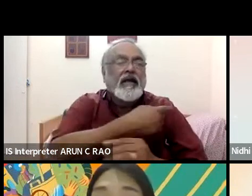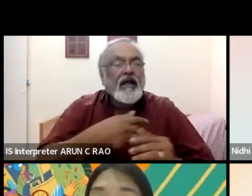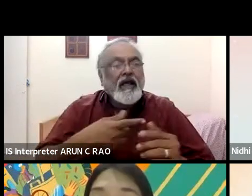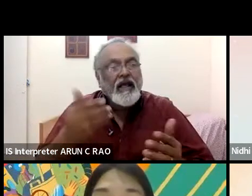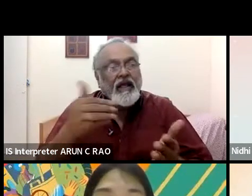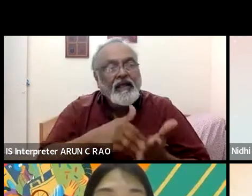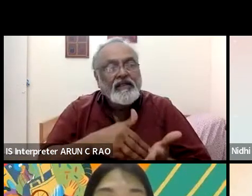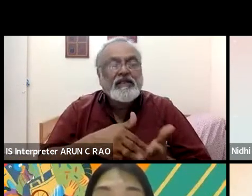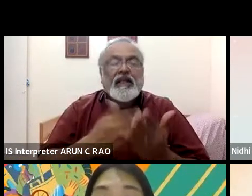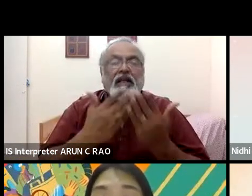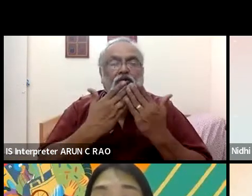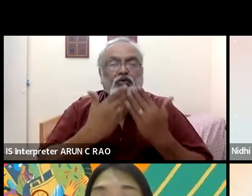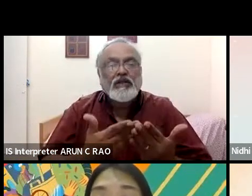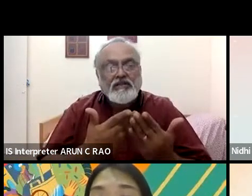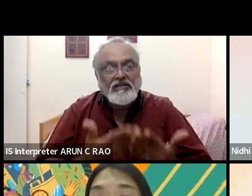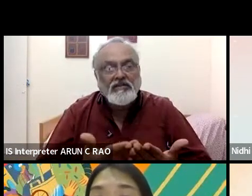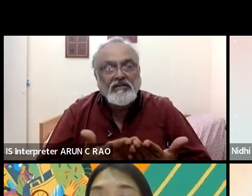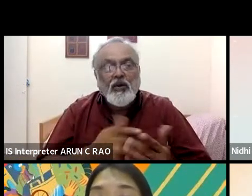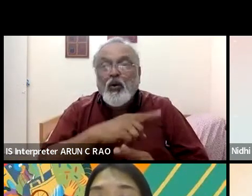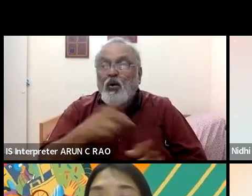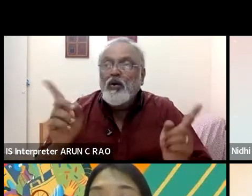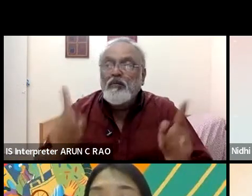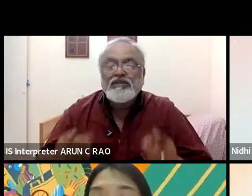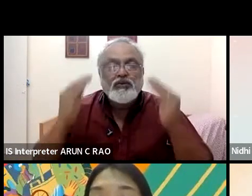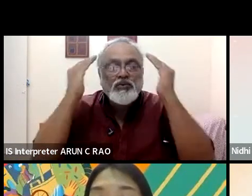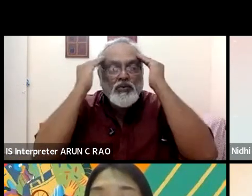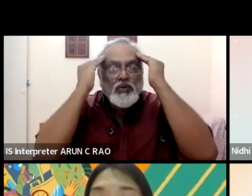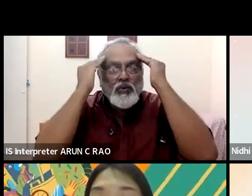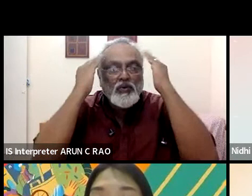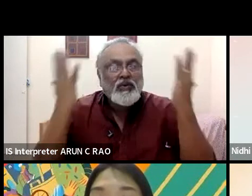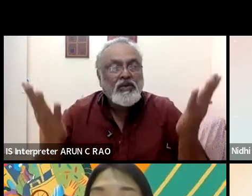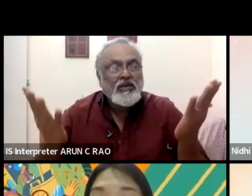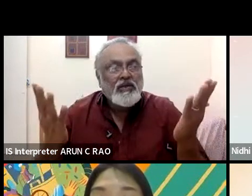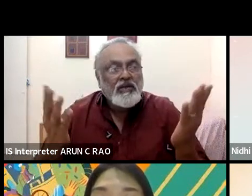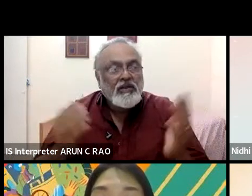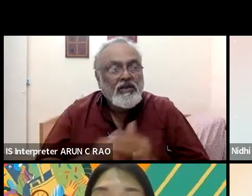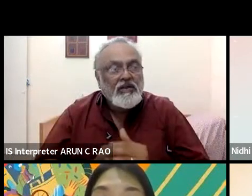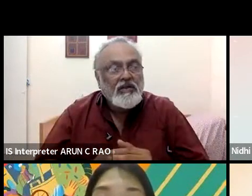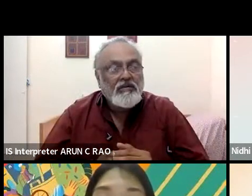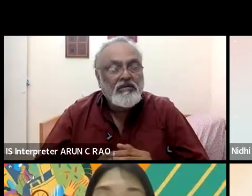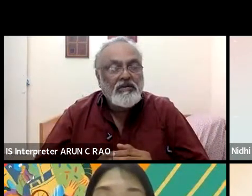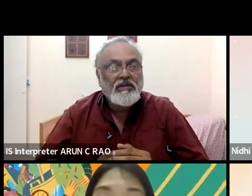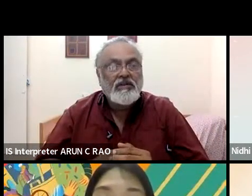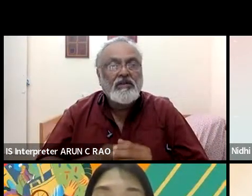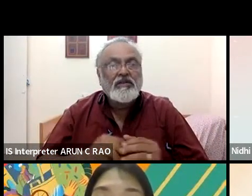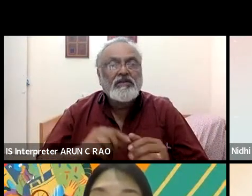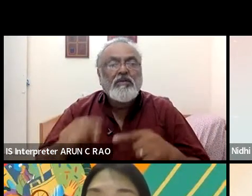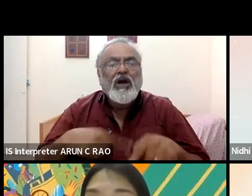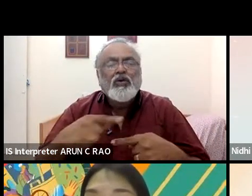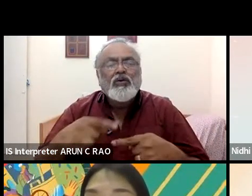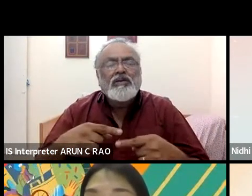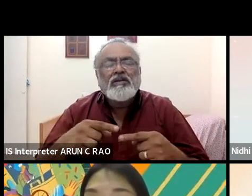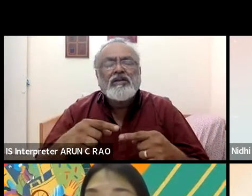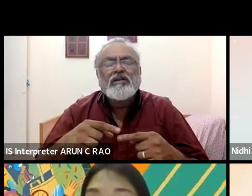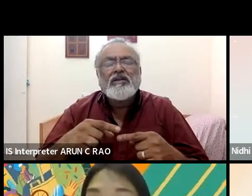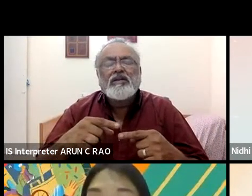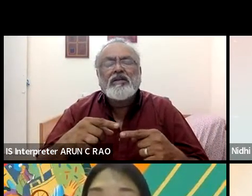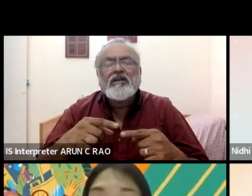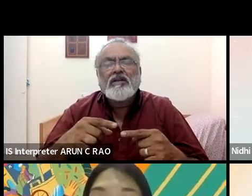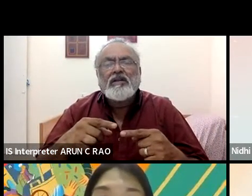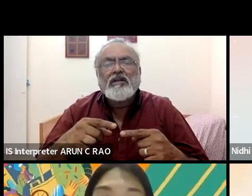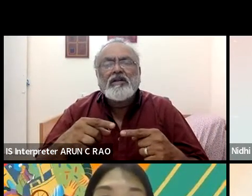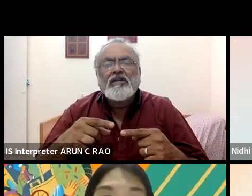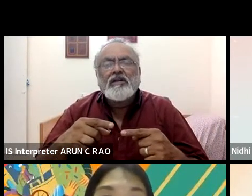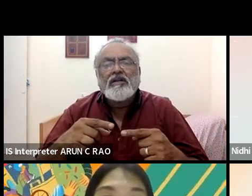about that, it was around the centres for excellence, but it was also about how we educate